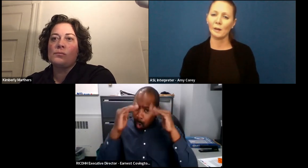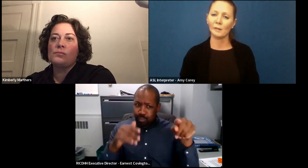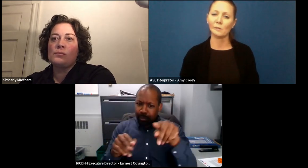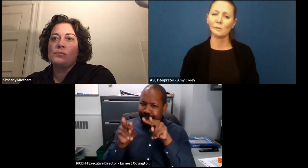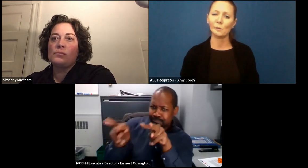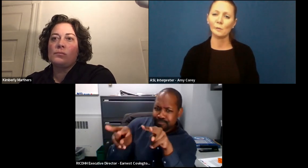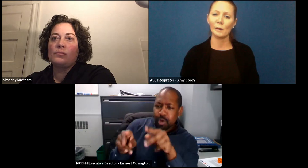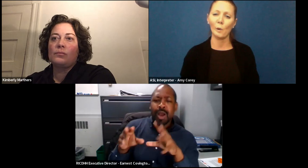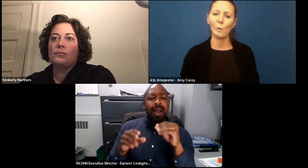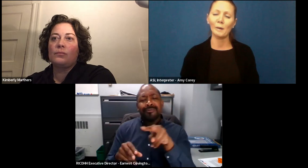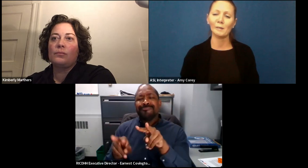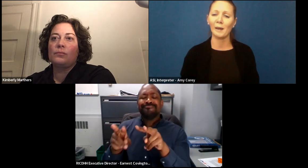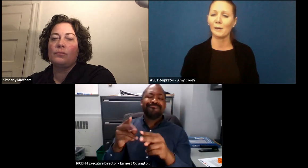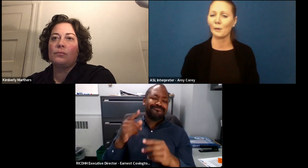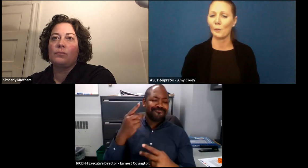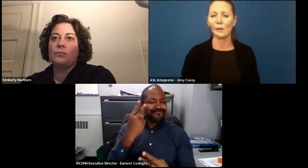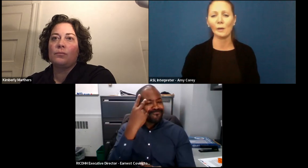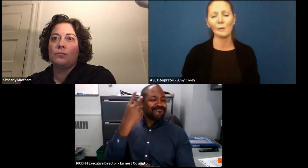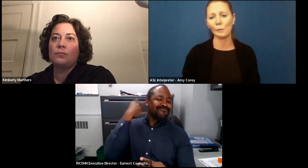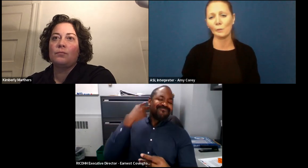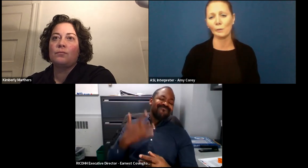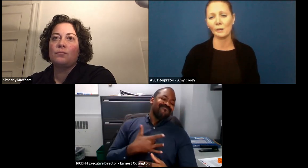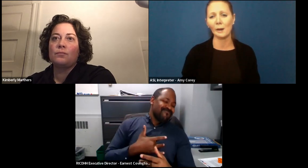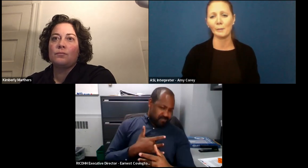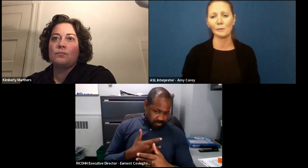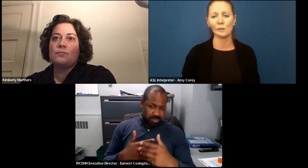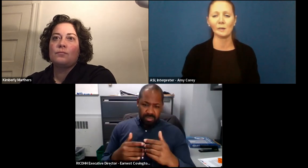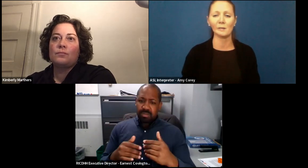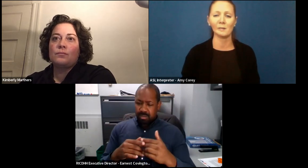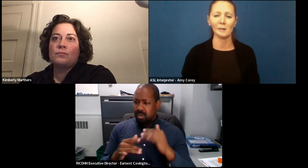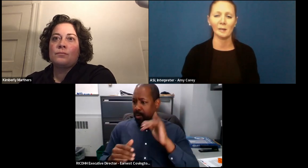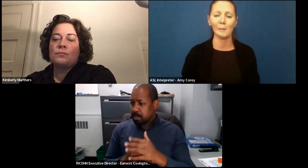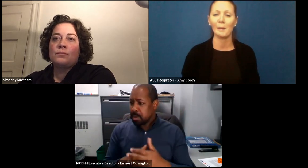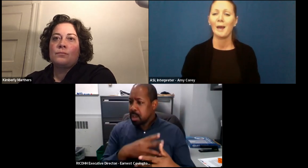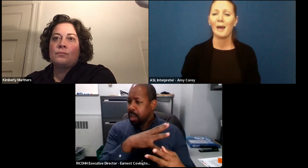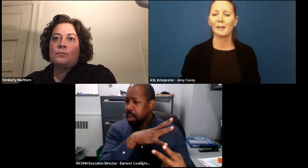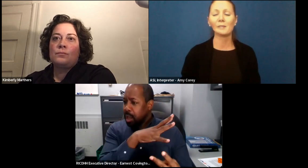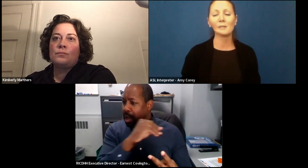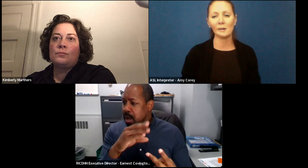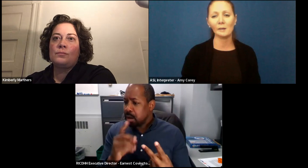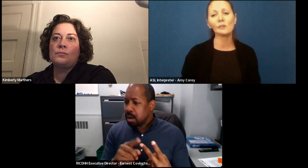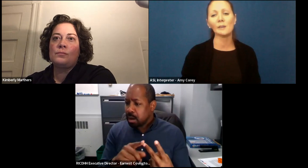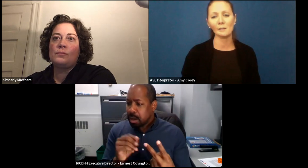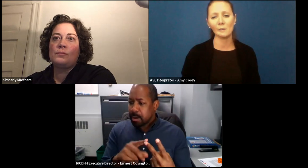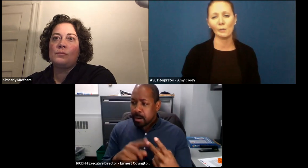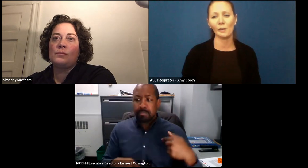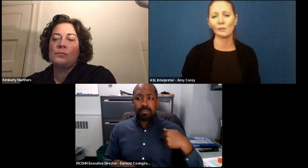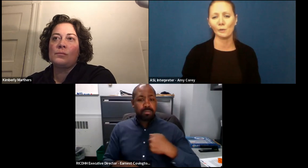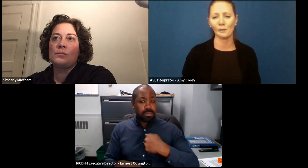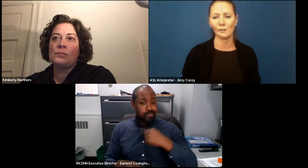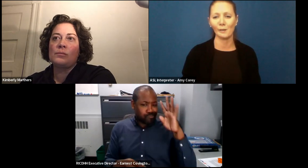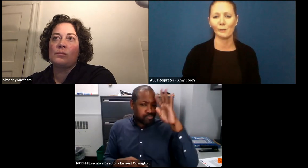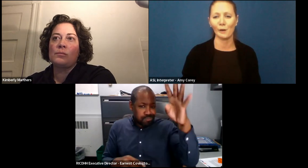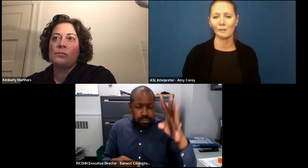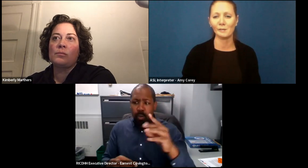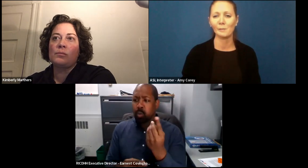those vlogs soon and hoping to, that everyone will get the opportunity to see them and get a good taste of what the history